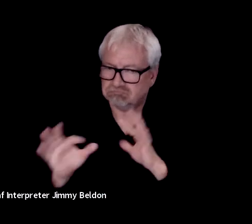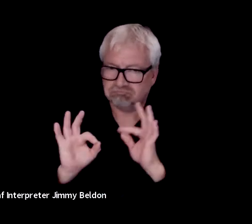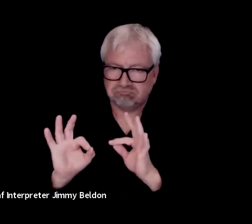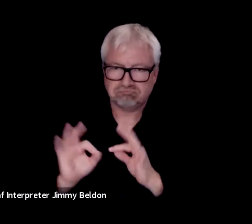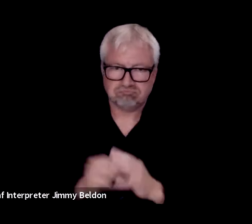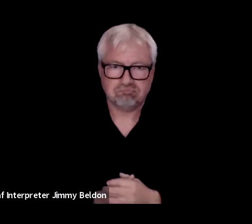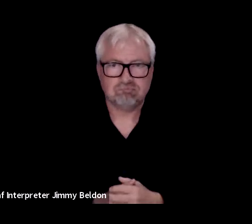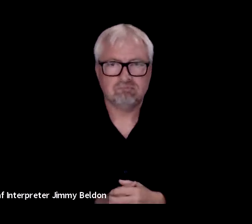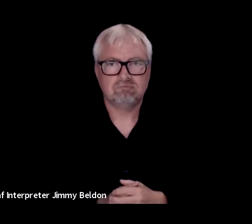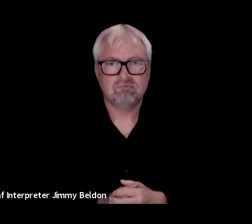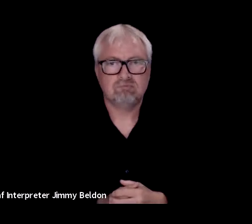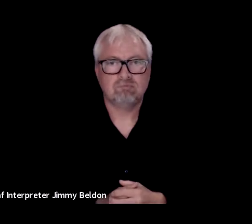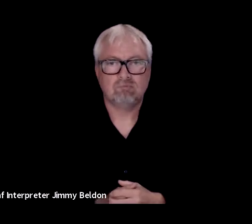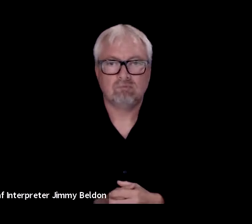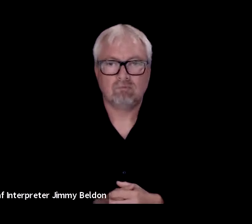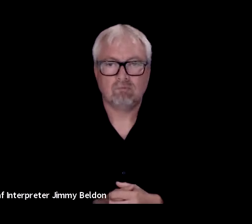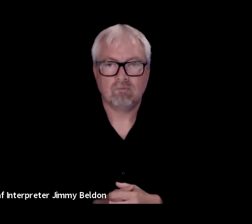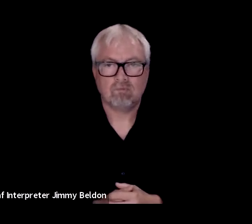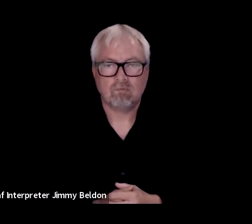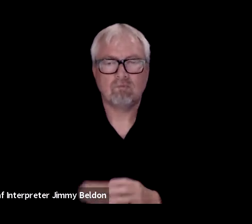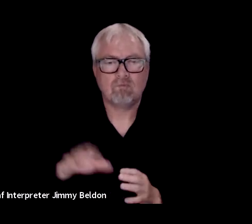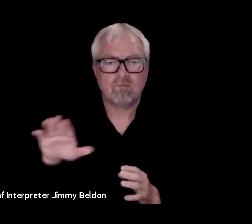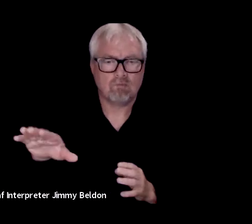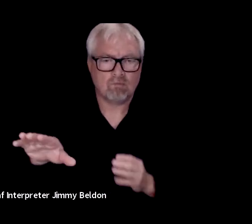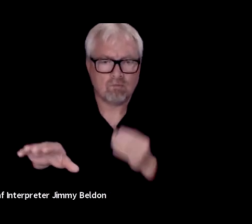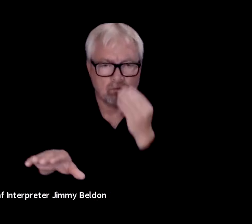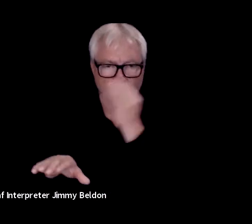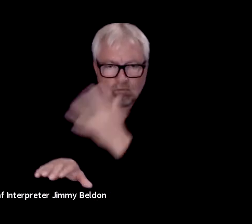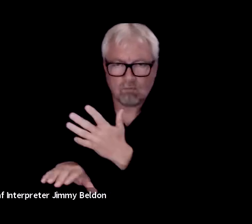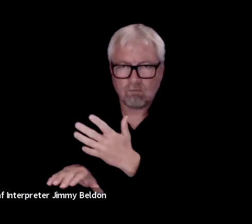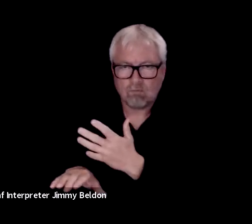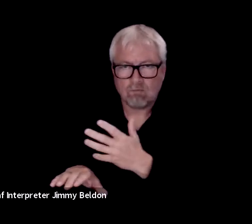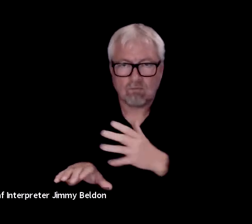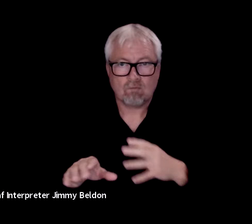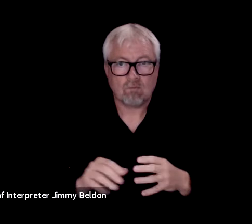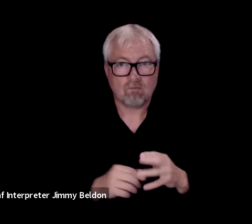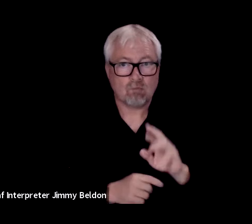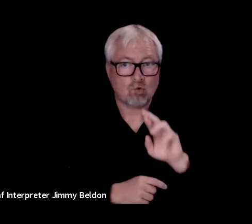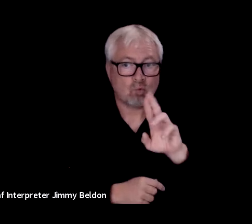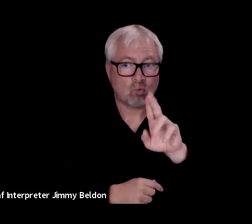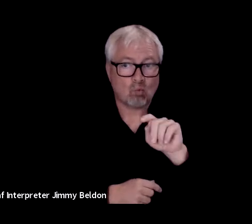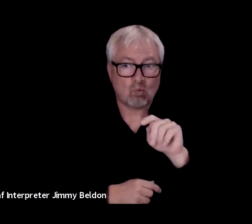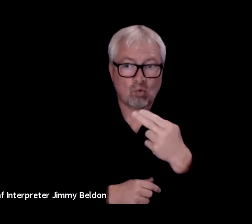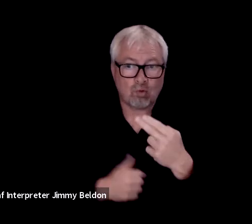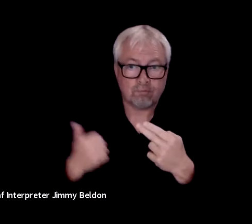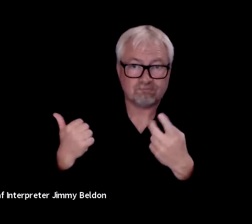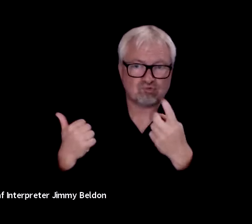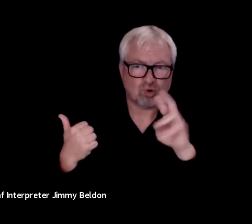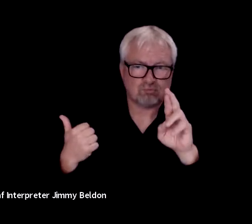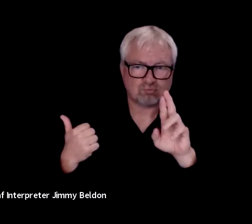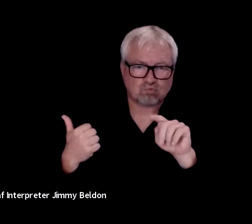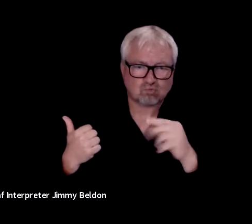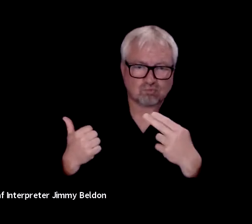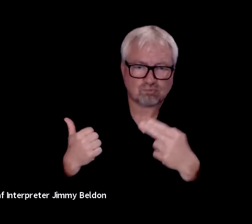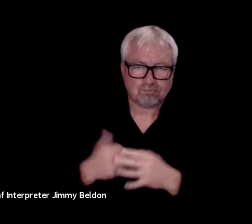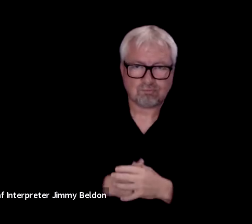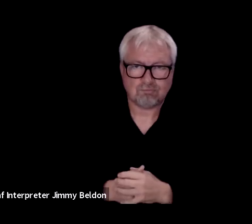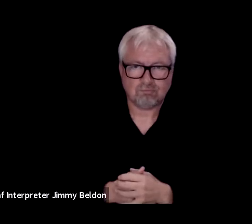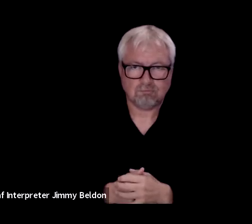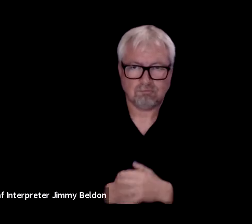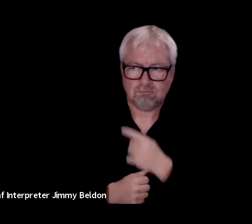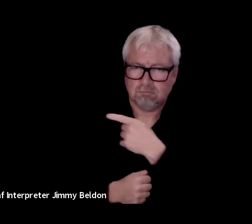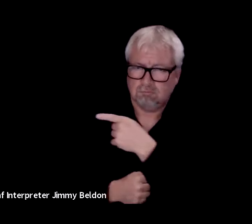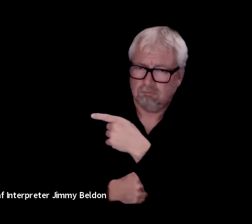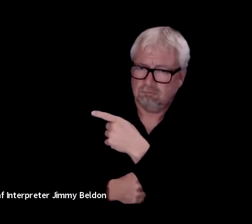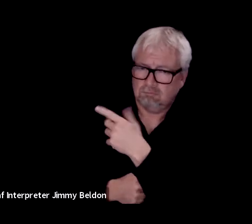a significant underestimate for the reason that you brought up, which is that, and